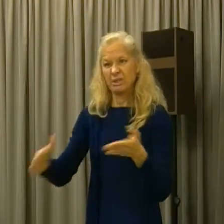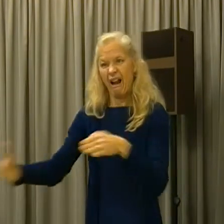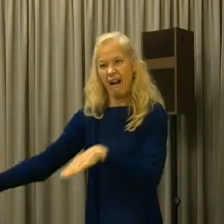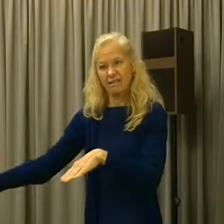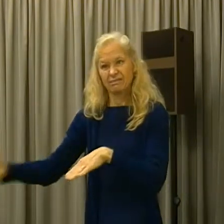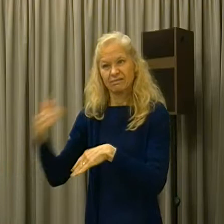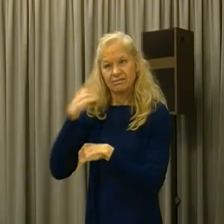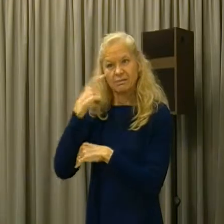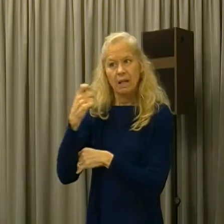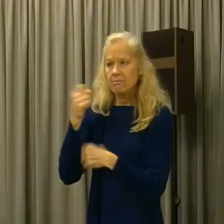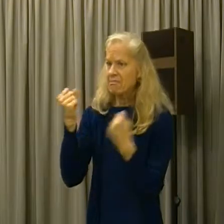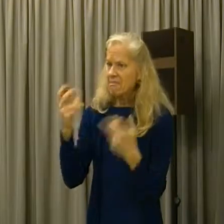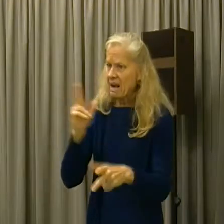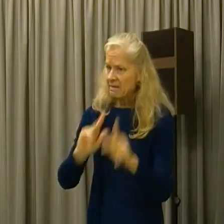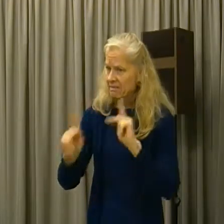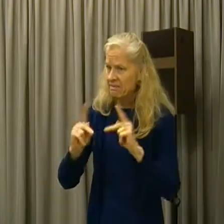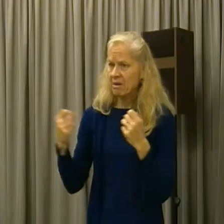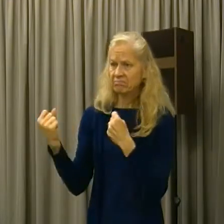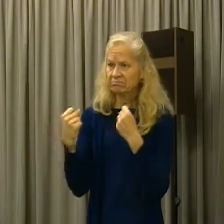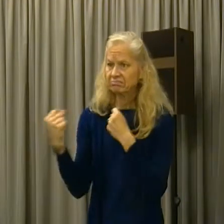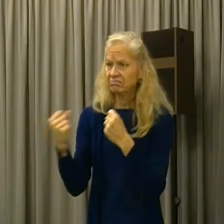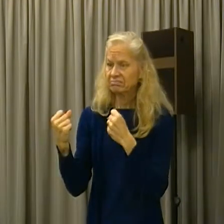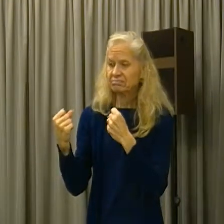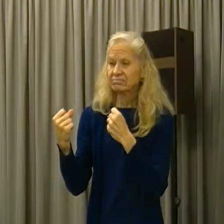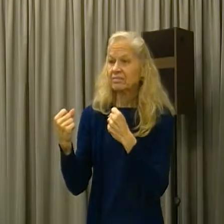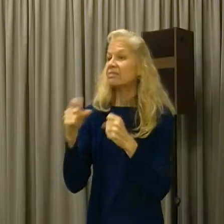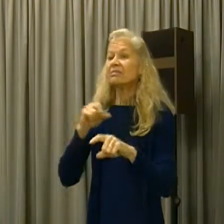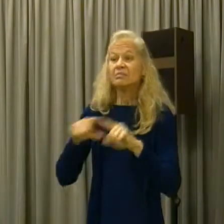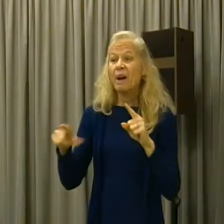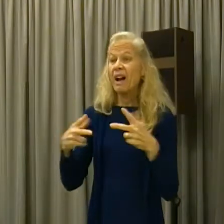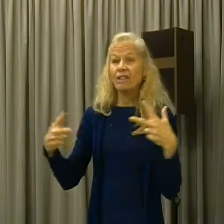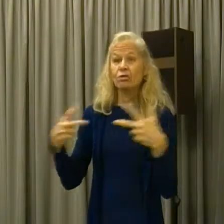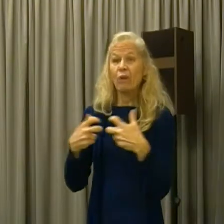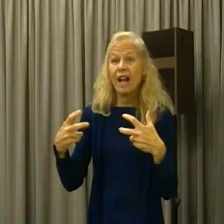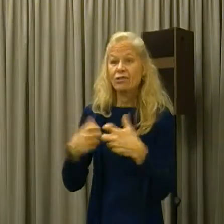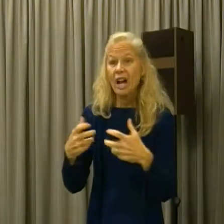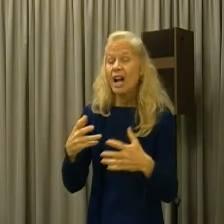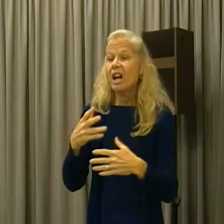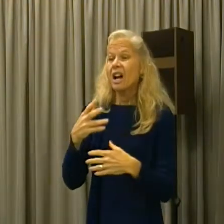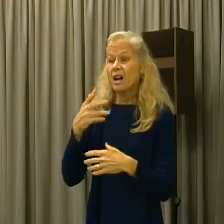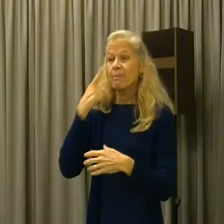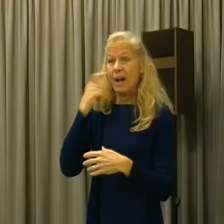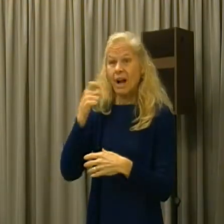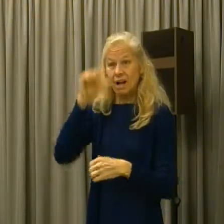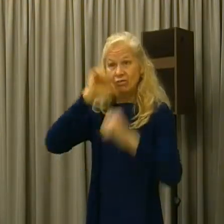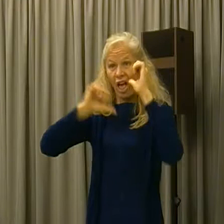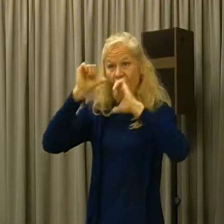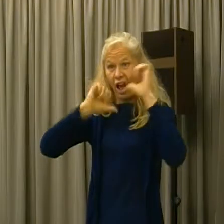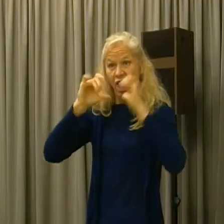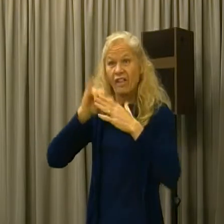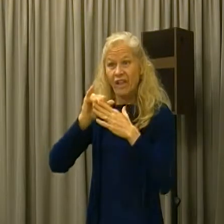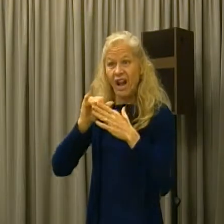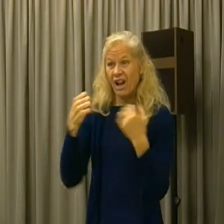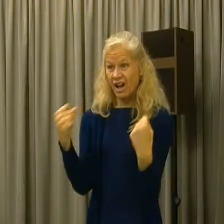13,365 deaths in 2010.